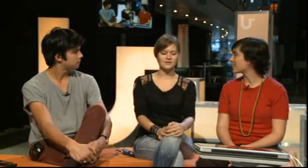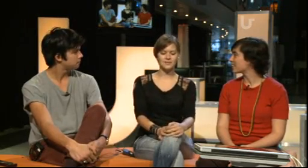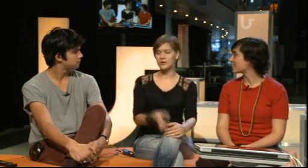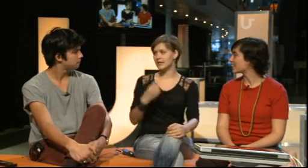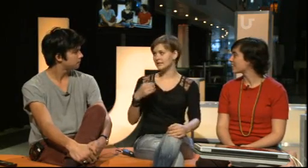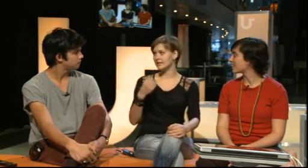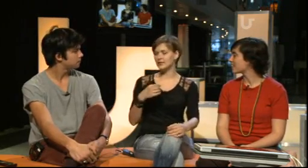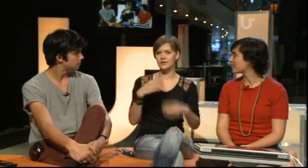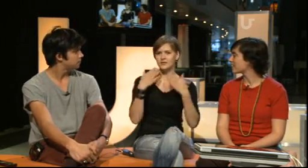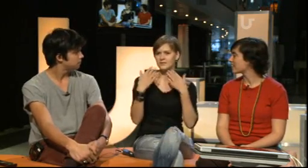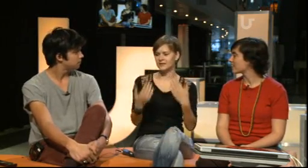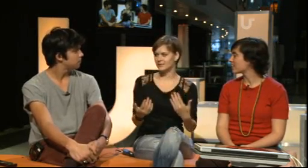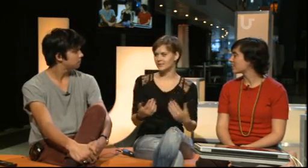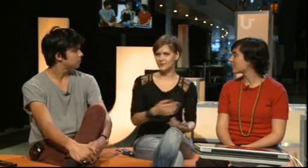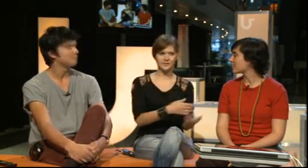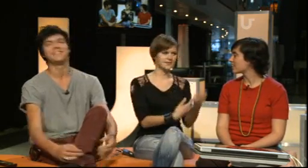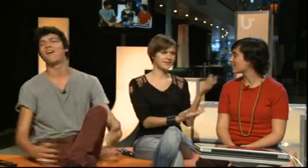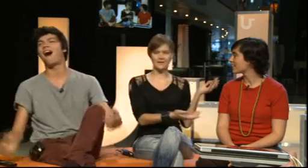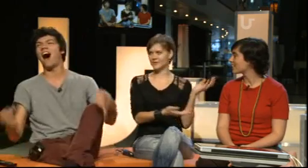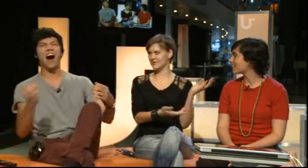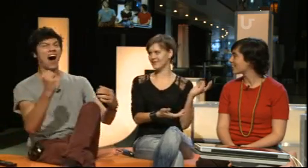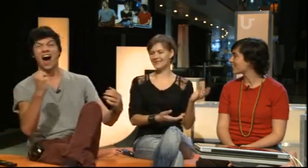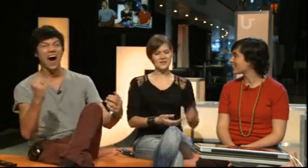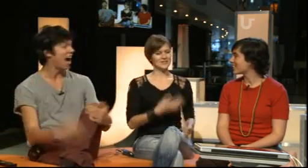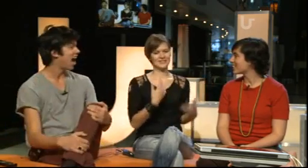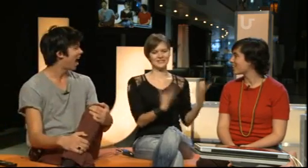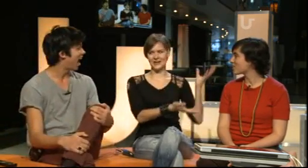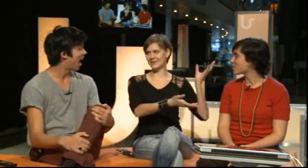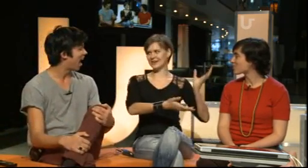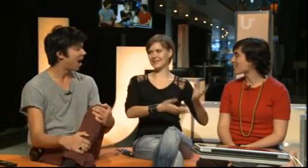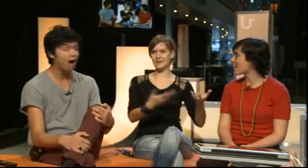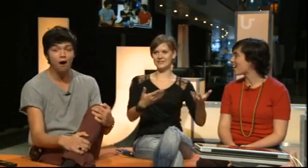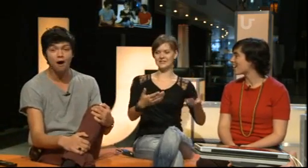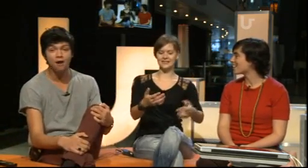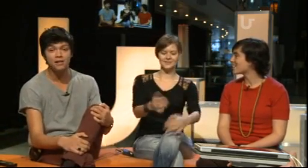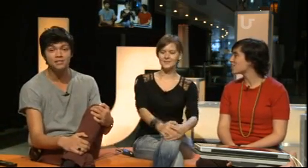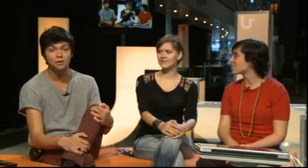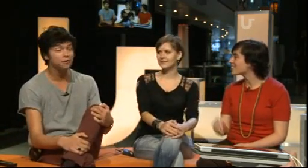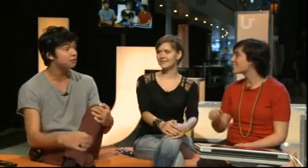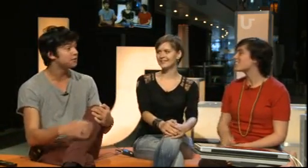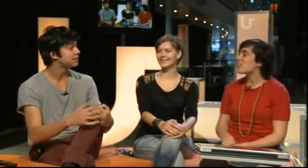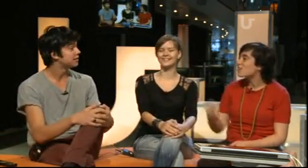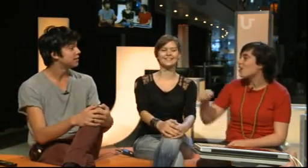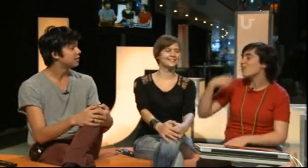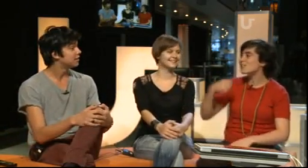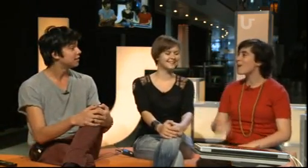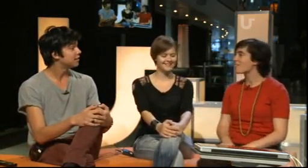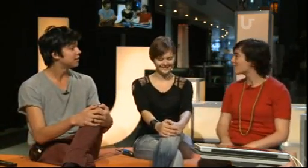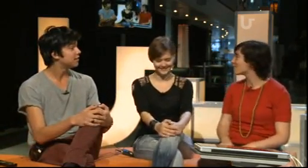when you're eating and you're trying to talk to people. If you're with a sign language user, just sign away, they know what you're doing. That's You so just good. shovel it onto your mouth and you're just